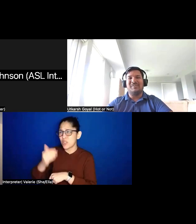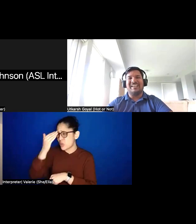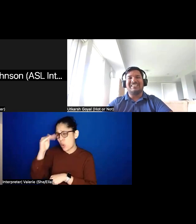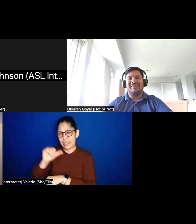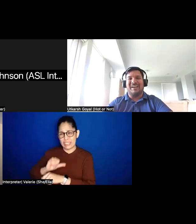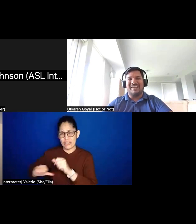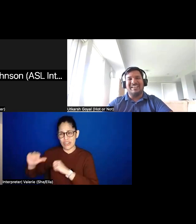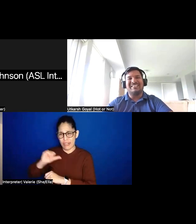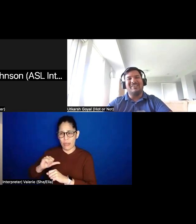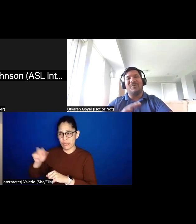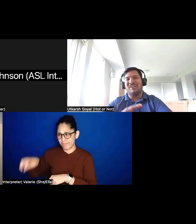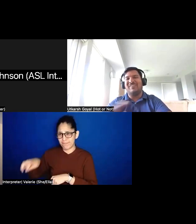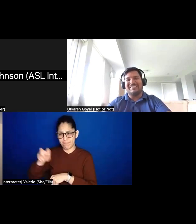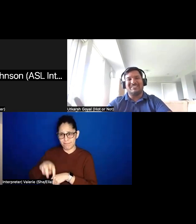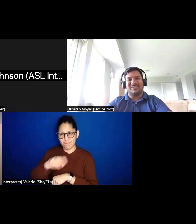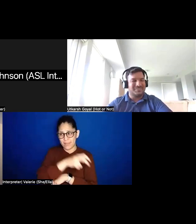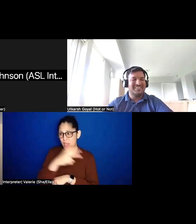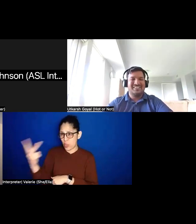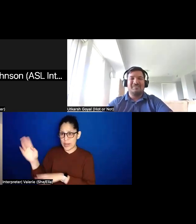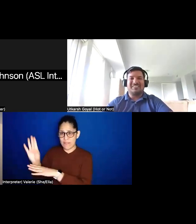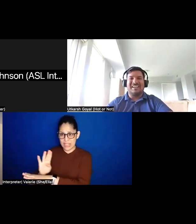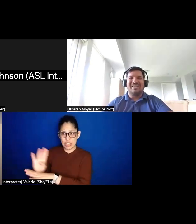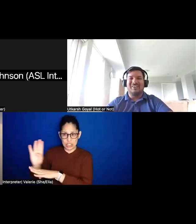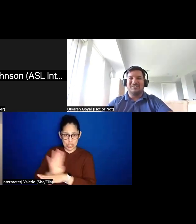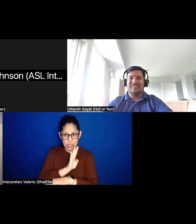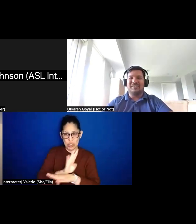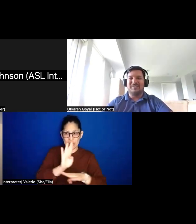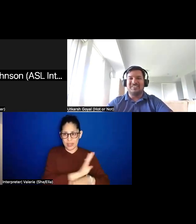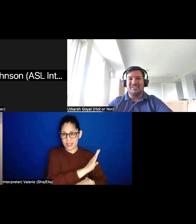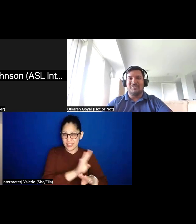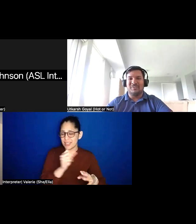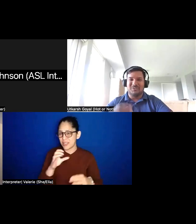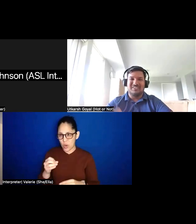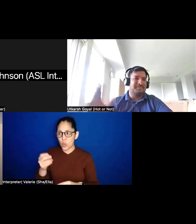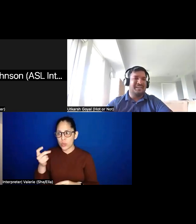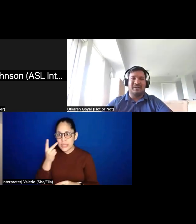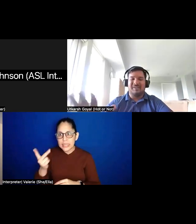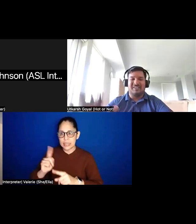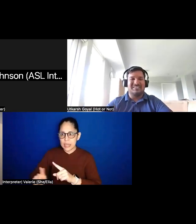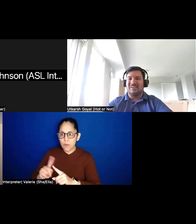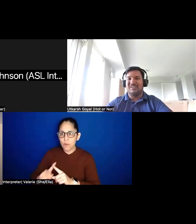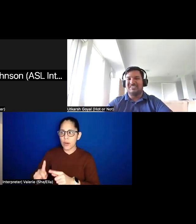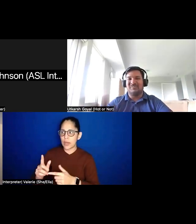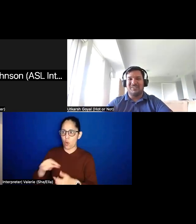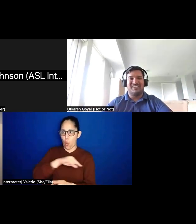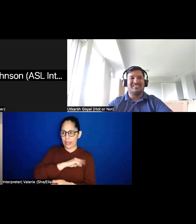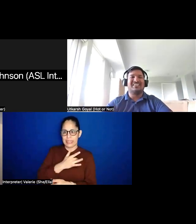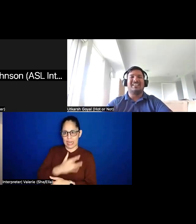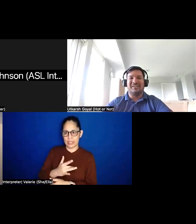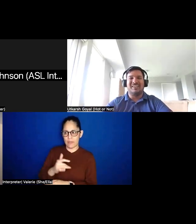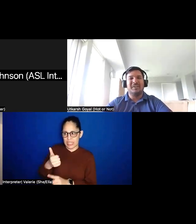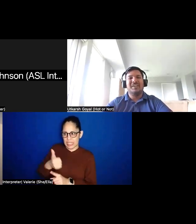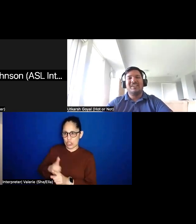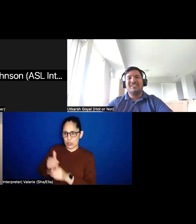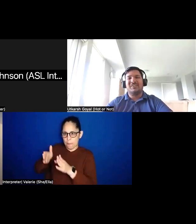So you practically see all facets of personality of the other person during those upturns, downturns, and whatever is